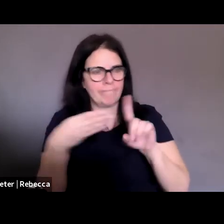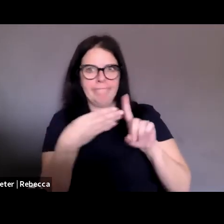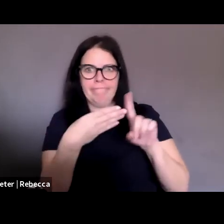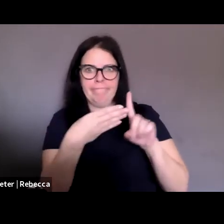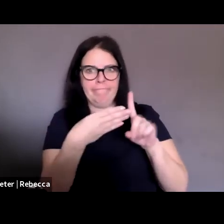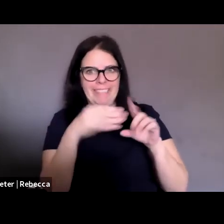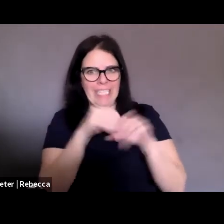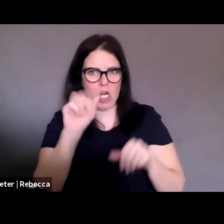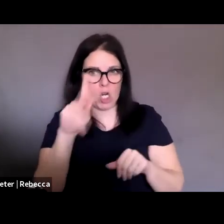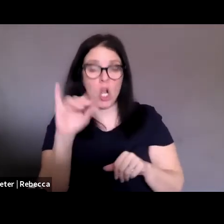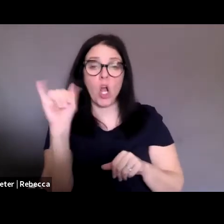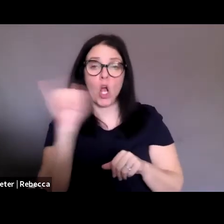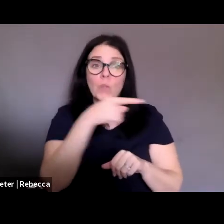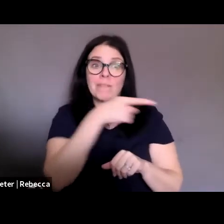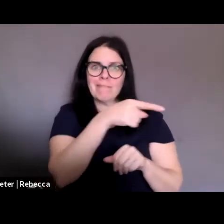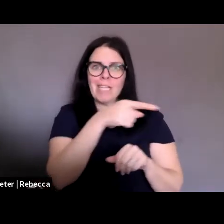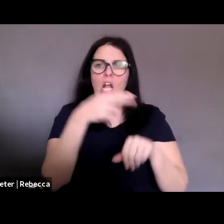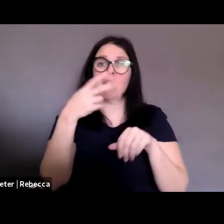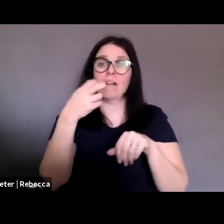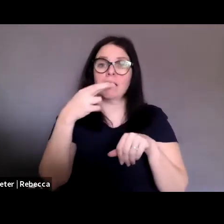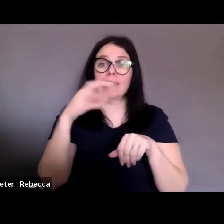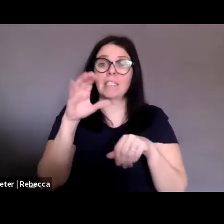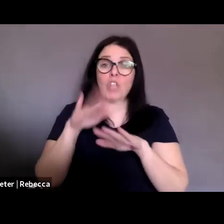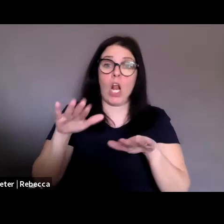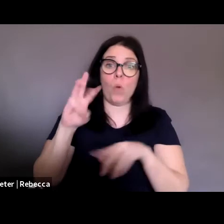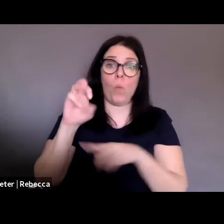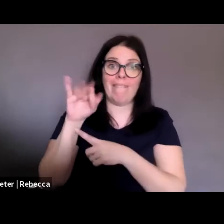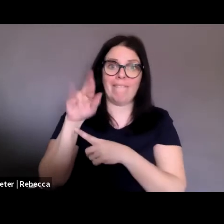evaluator for the child welfare agency. Oops.